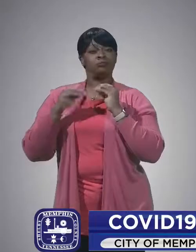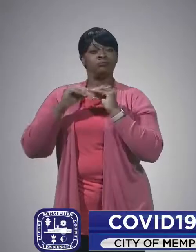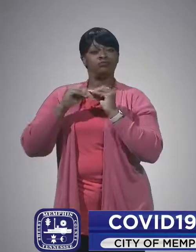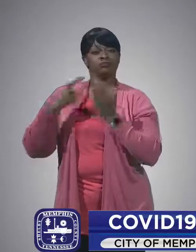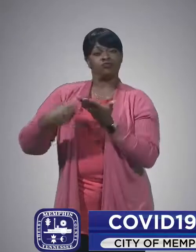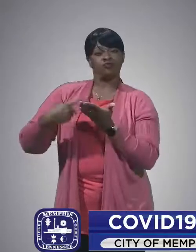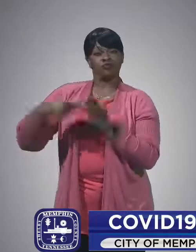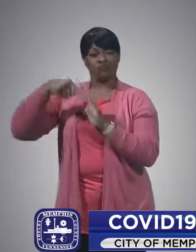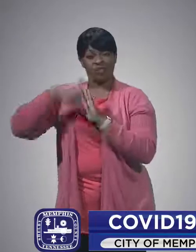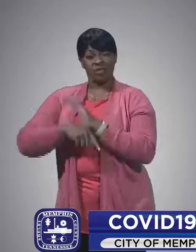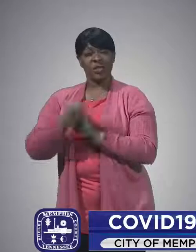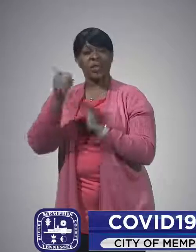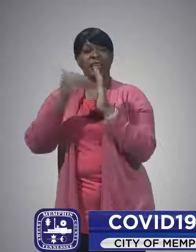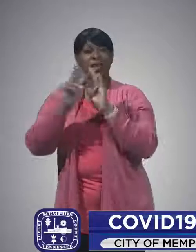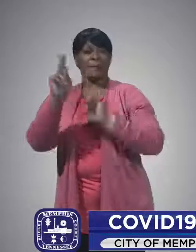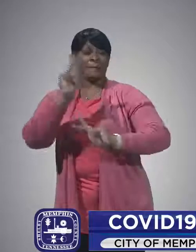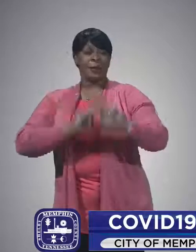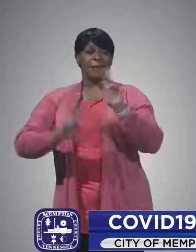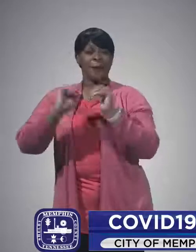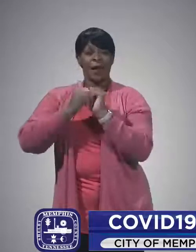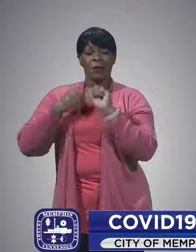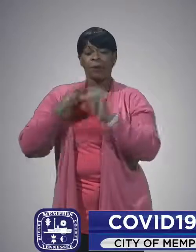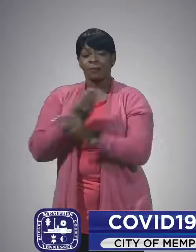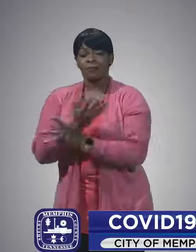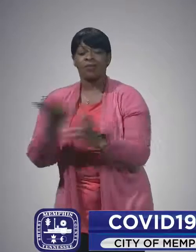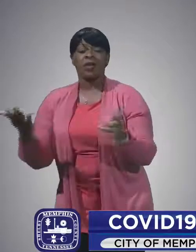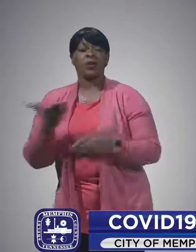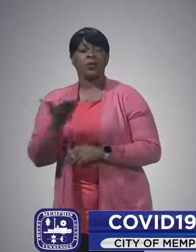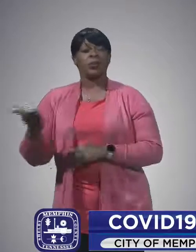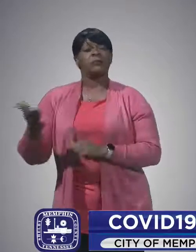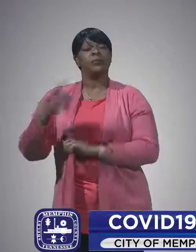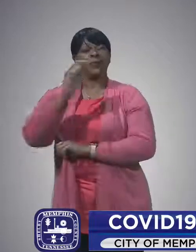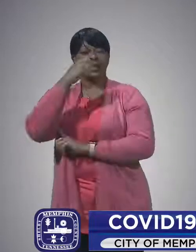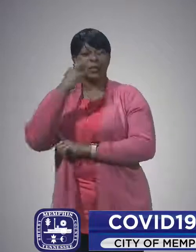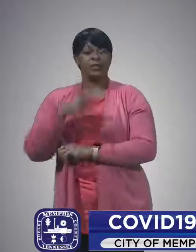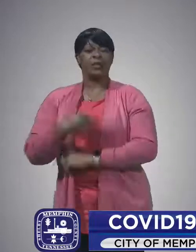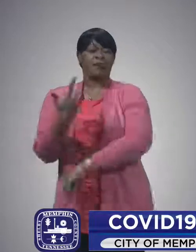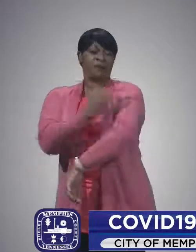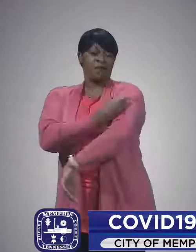than 10,000 households about how we can provide resources like testing and